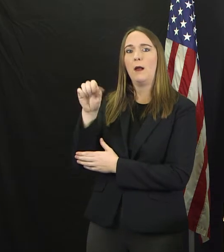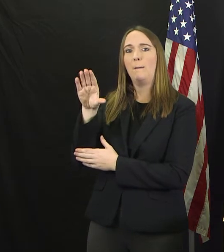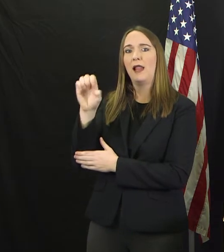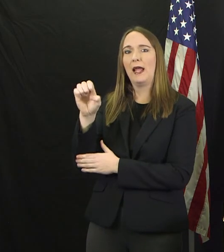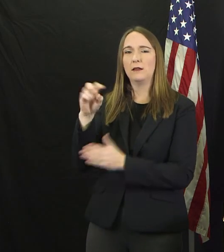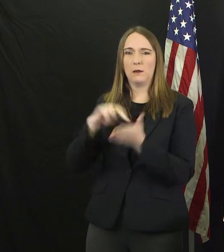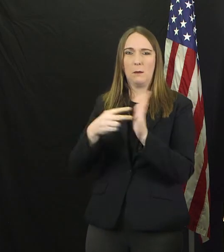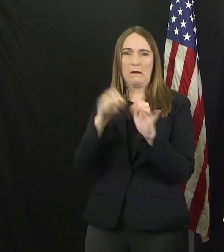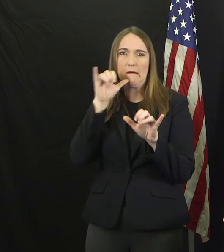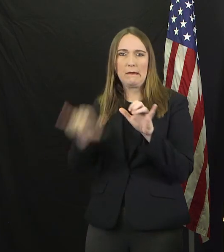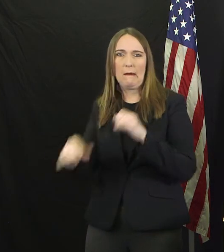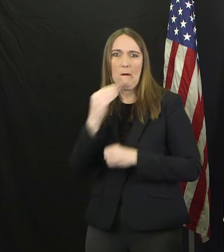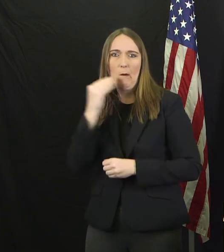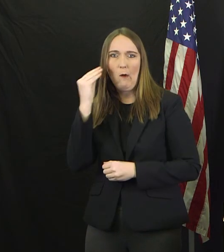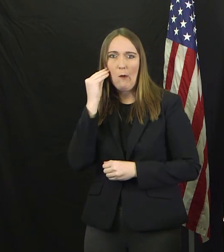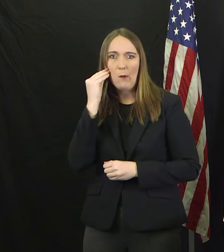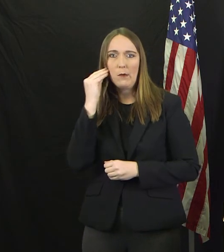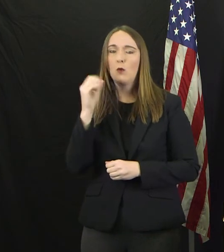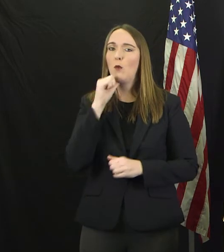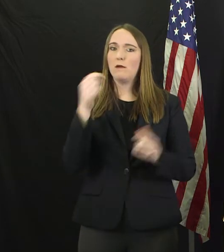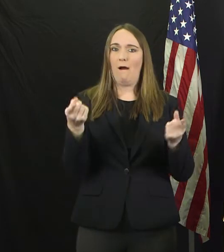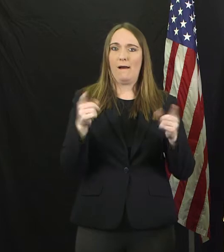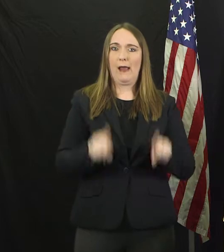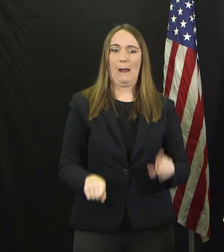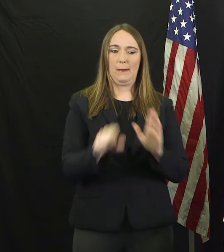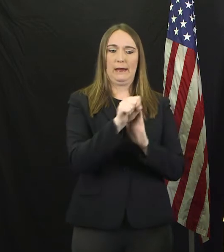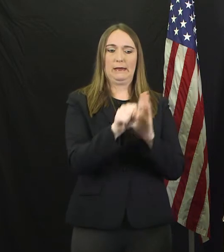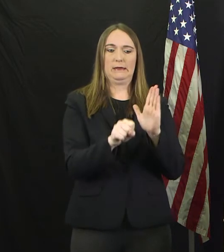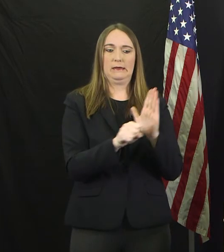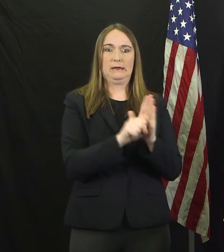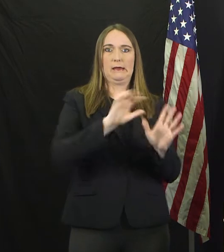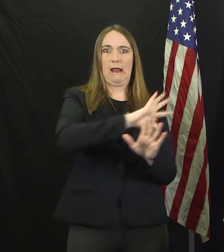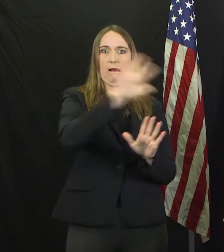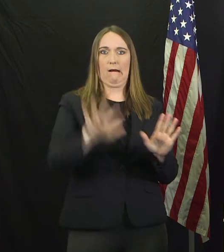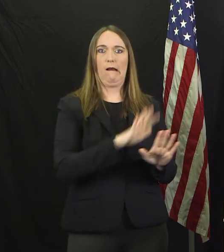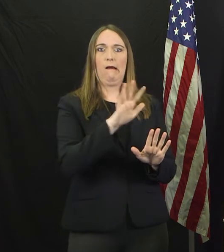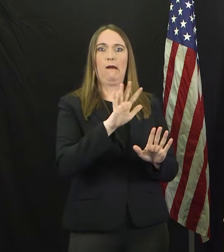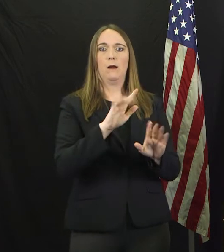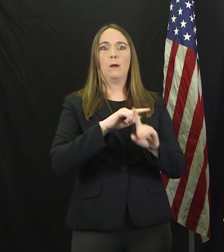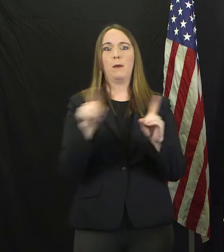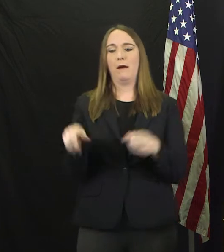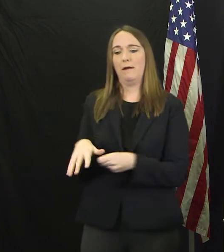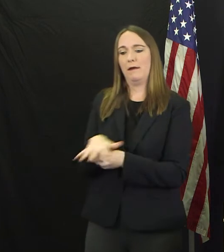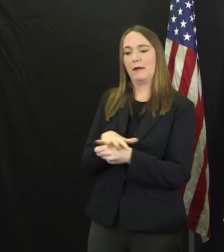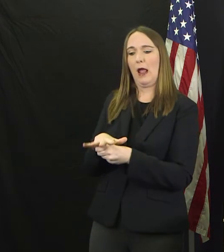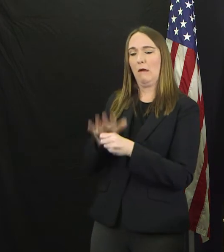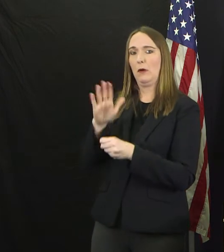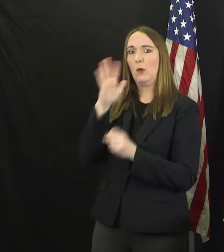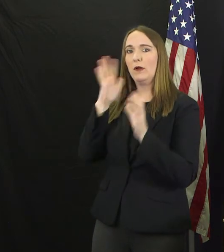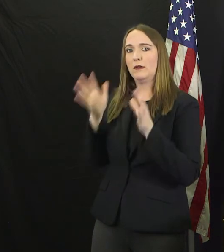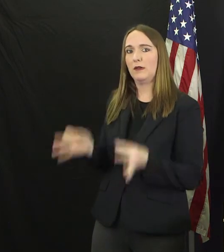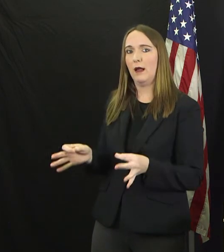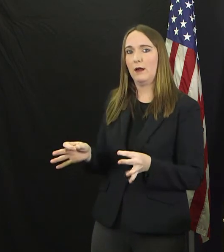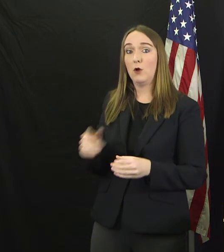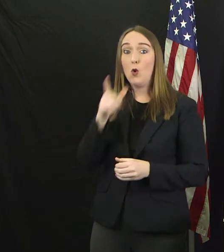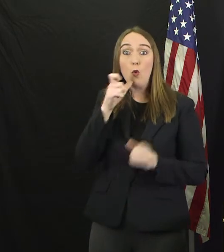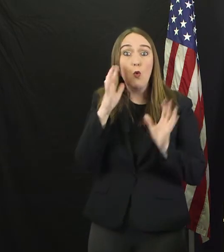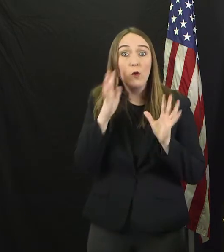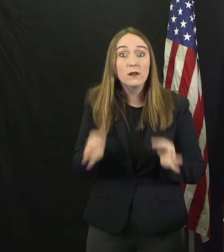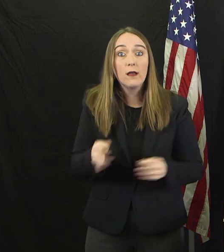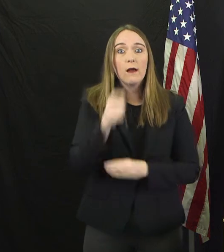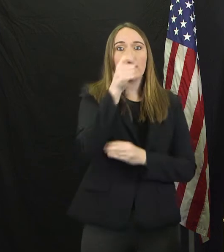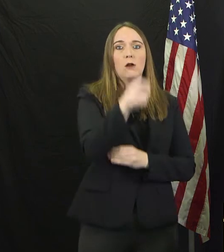level, but rather it would be made at the community level with county judges and big city mayors and other mayors.